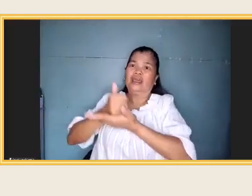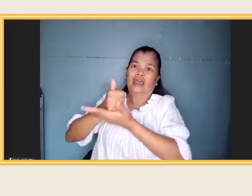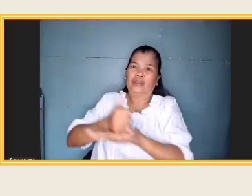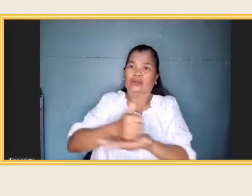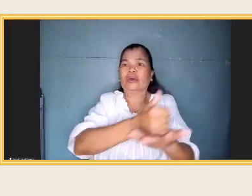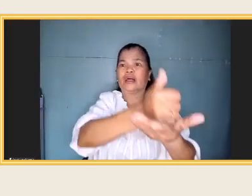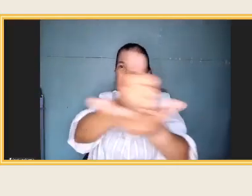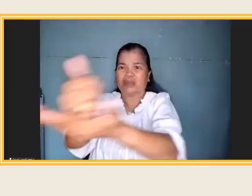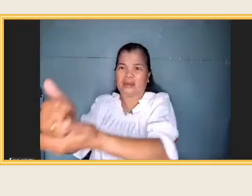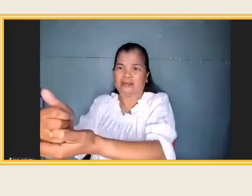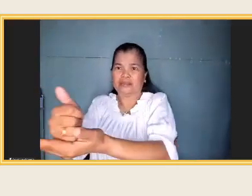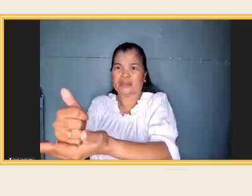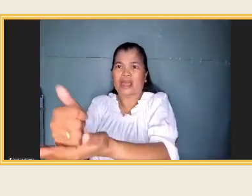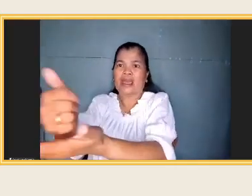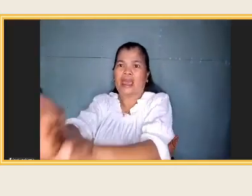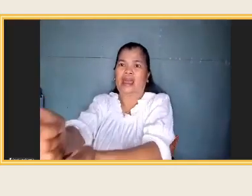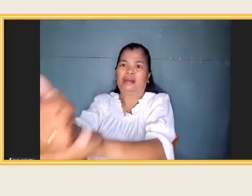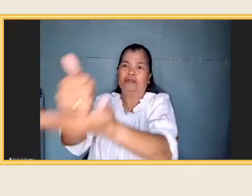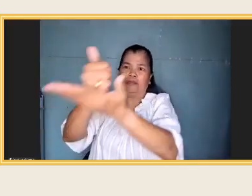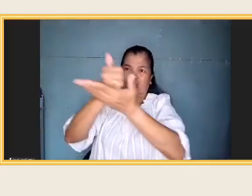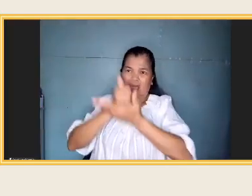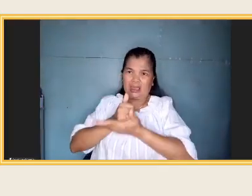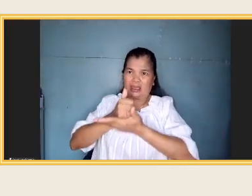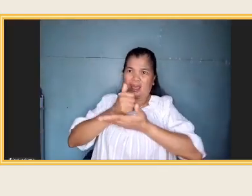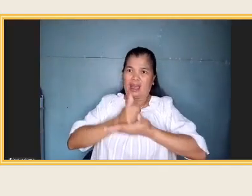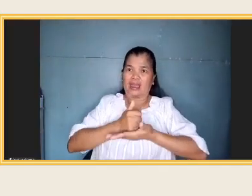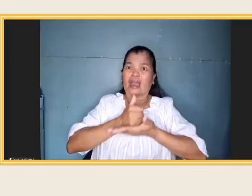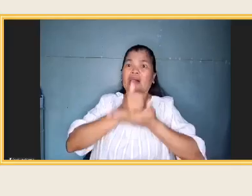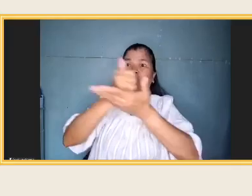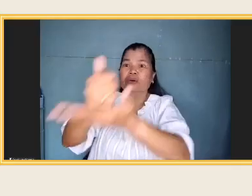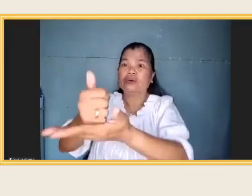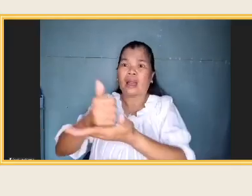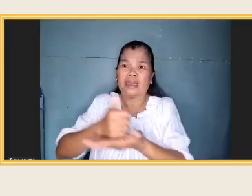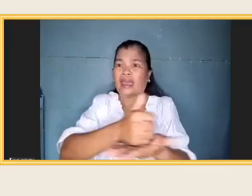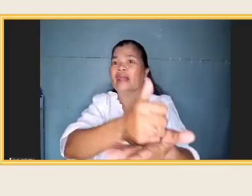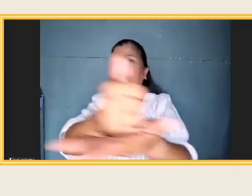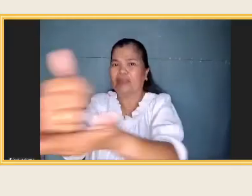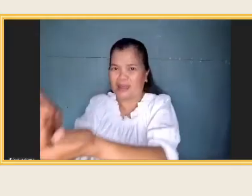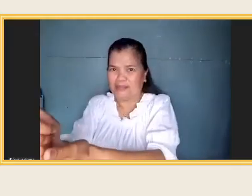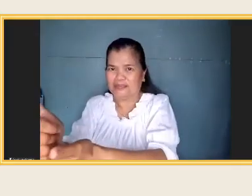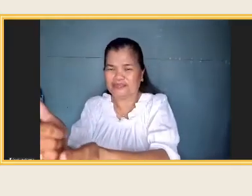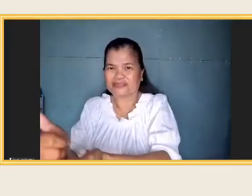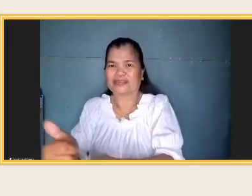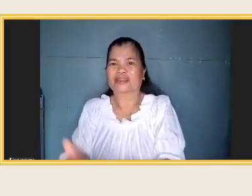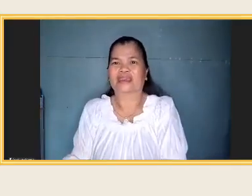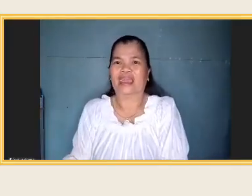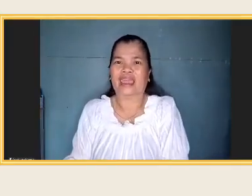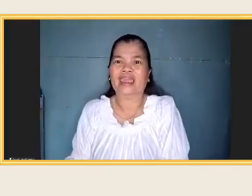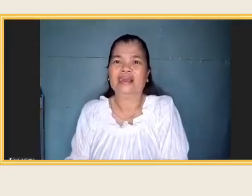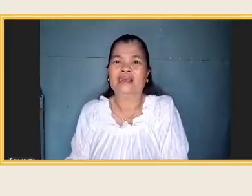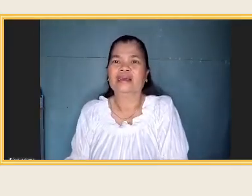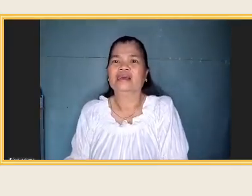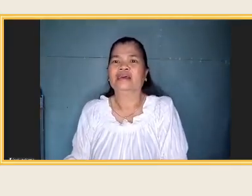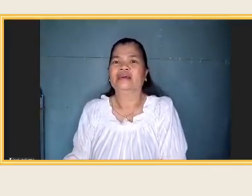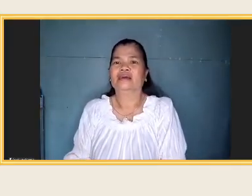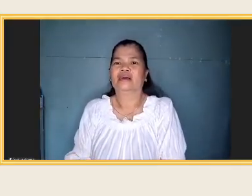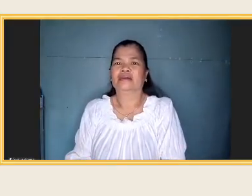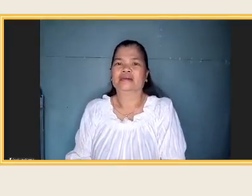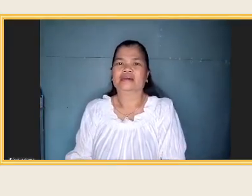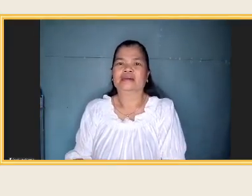tutulungan, and you help them. Help me, I help you, I help them. Okay?